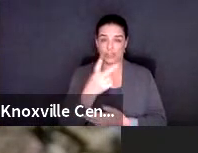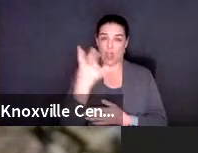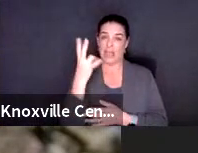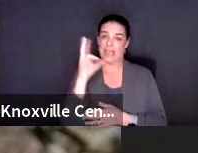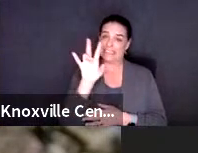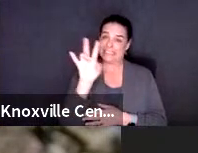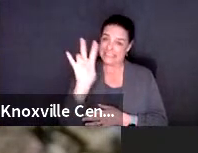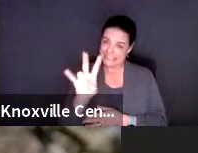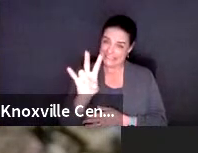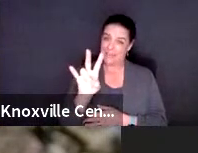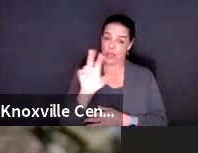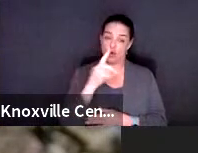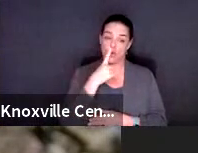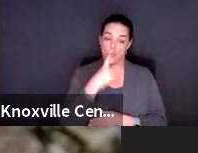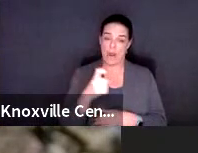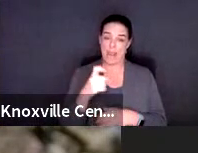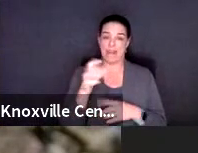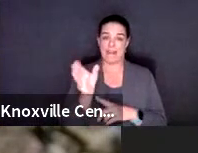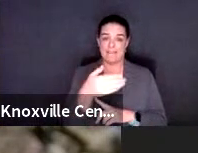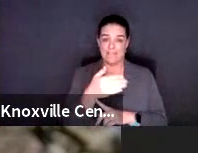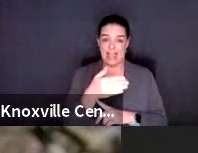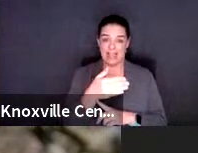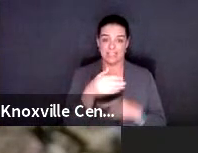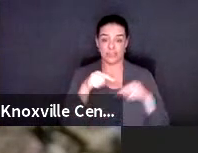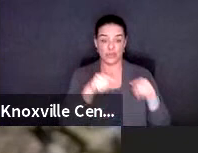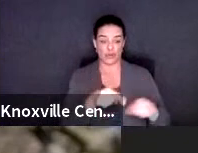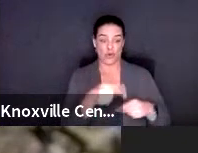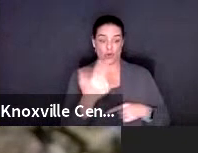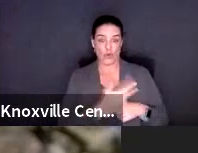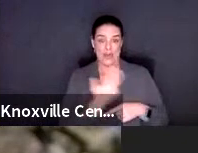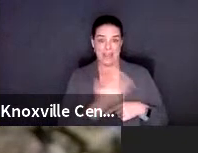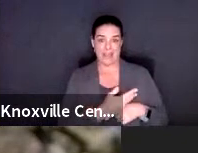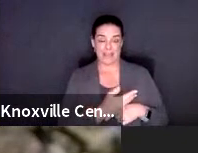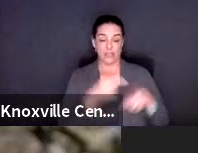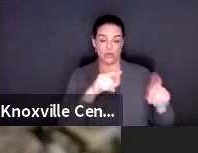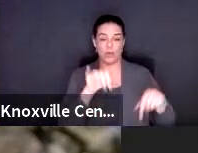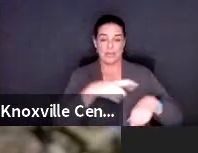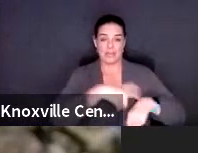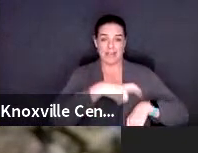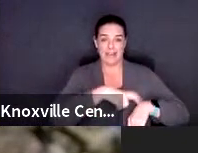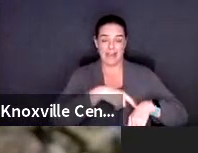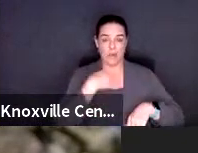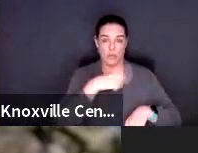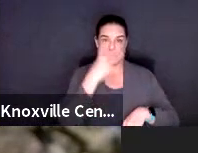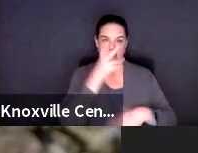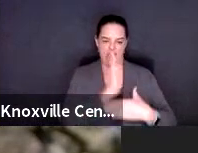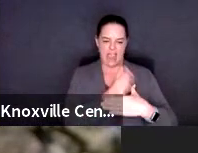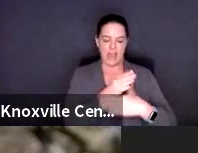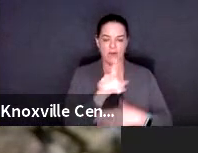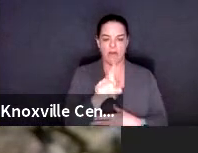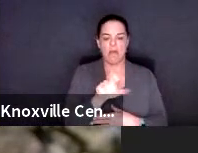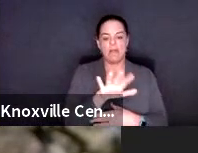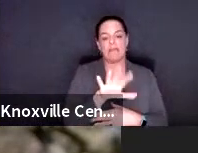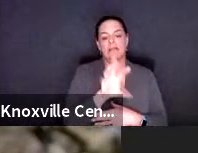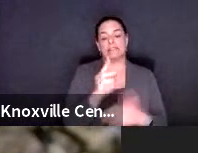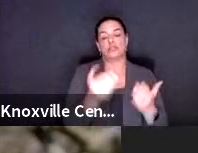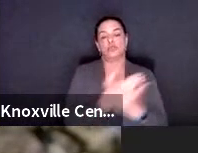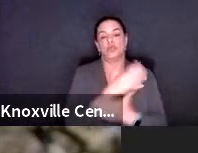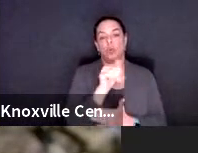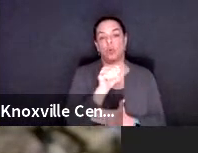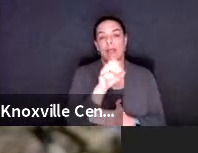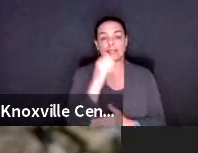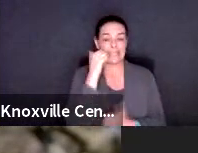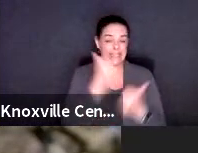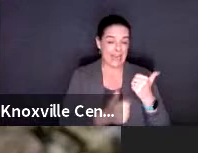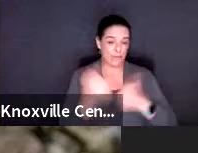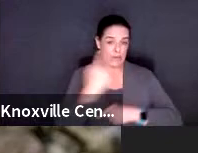red flags occurring over the most recent 3 days. During this time period, we saw an average of 156 new cases per day